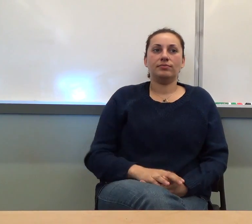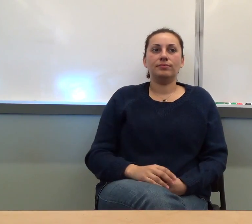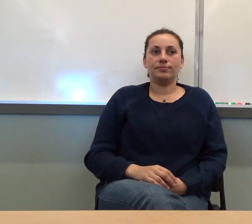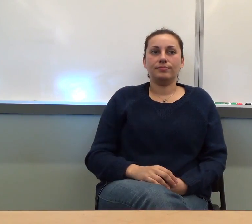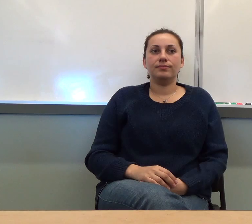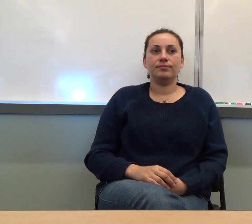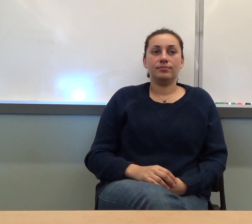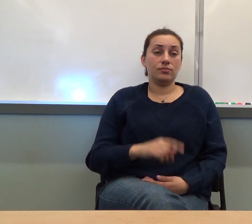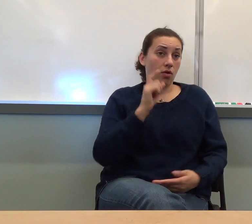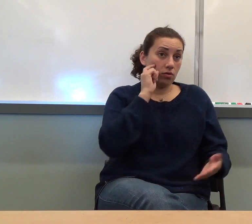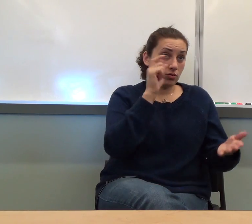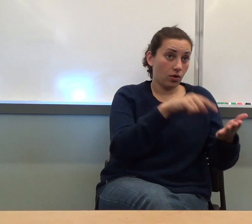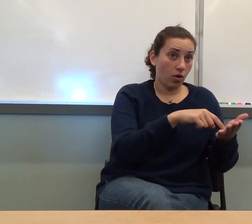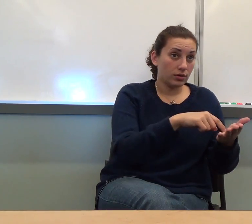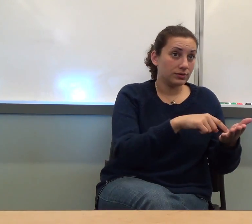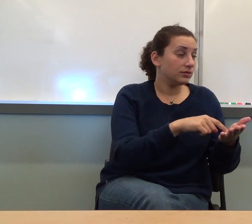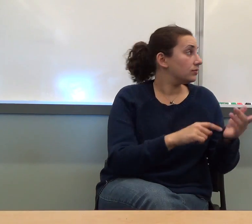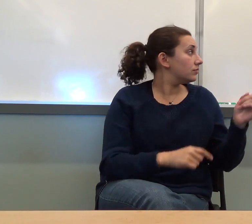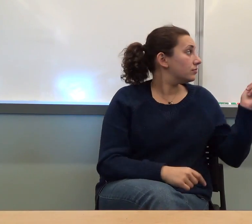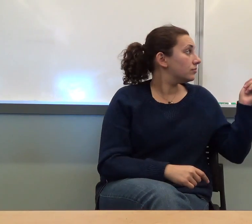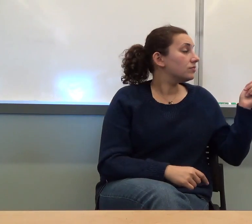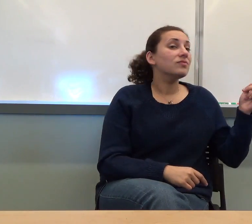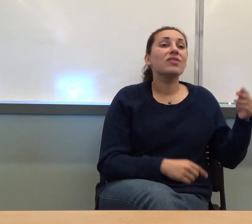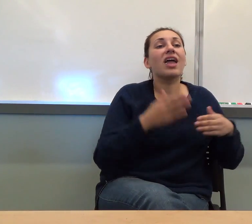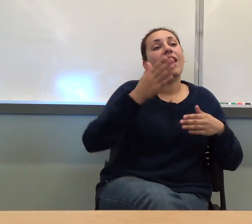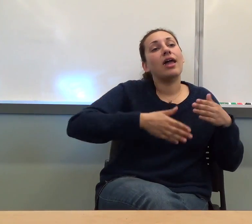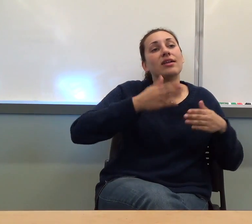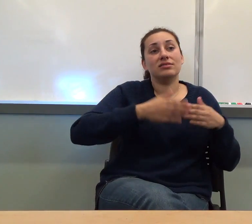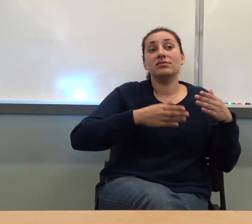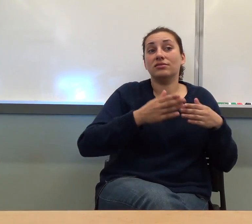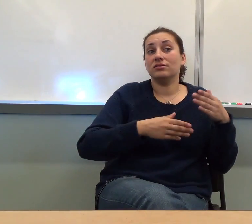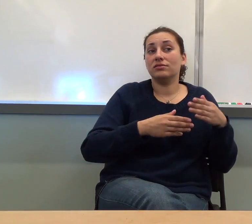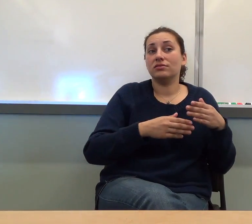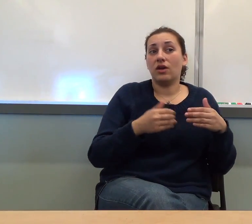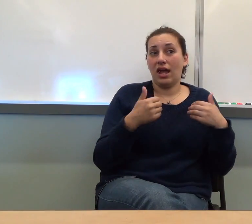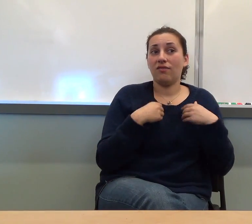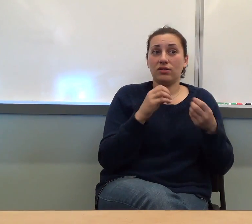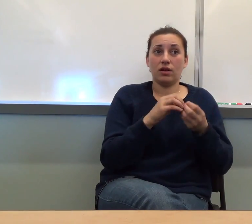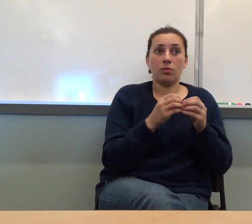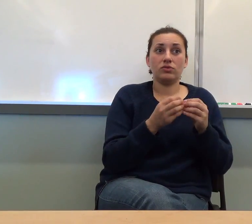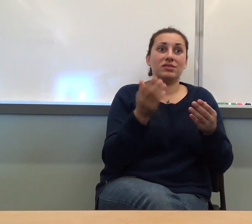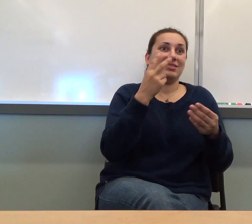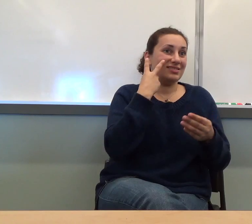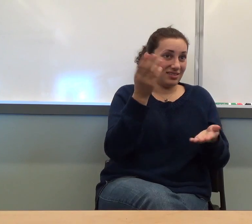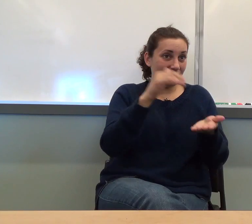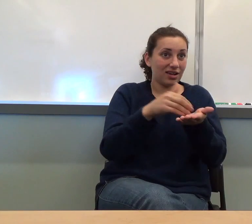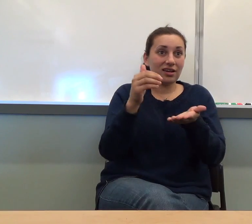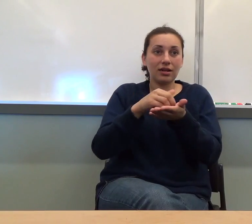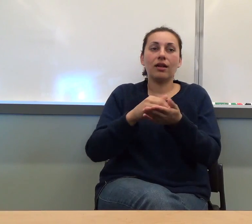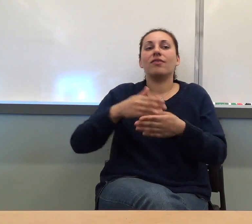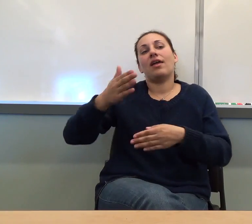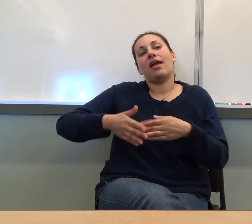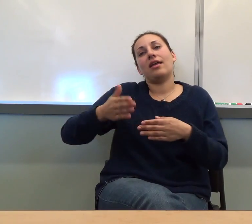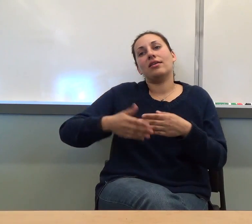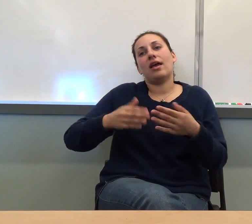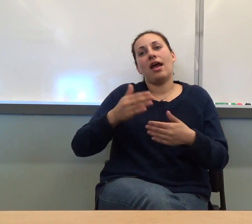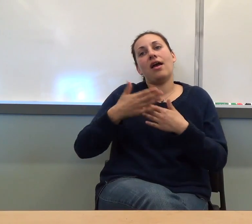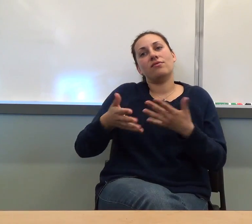But notice, we only did that at the very end. We only got the repeater at the very end. And that's what we want to do. Now, the reason we